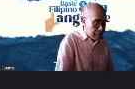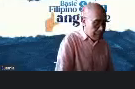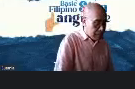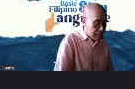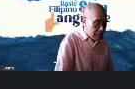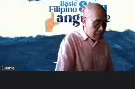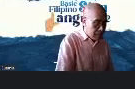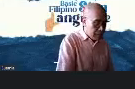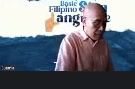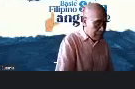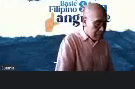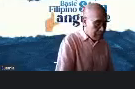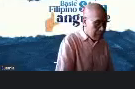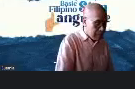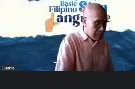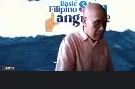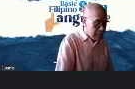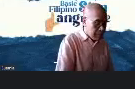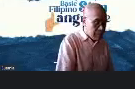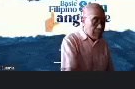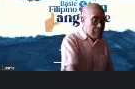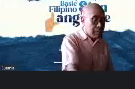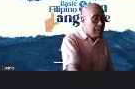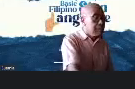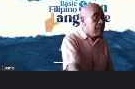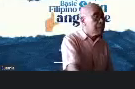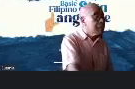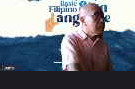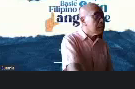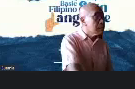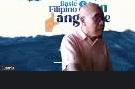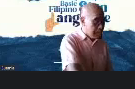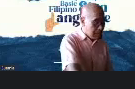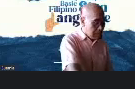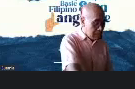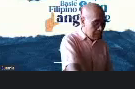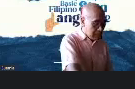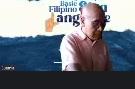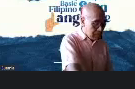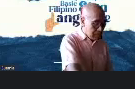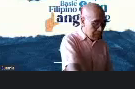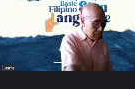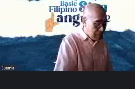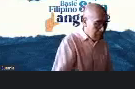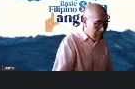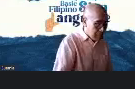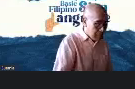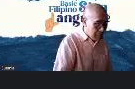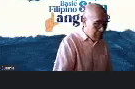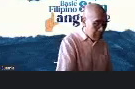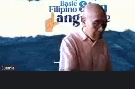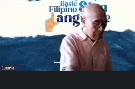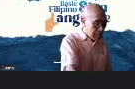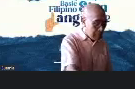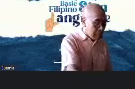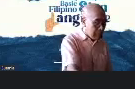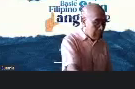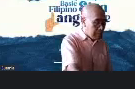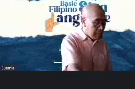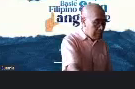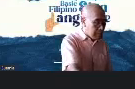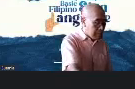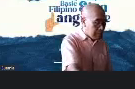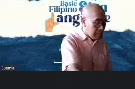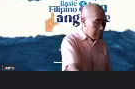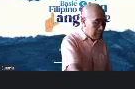their language so that we may be able to reach out to them and then we may be able to communicate with